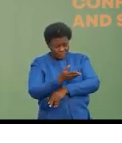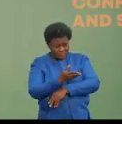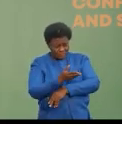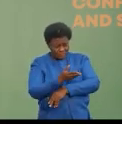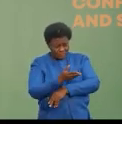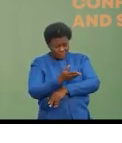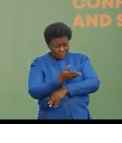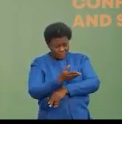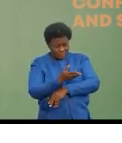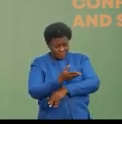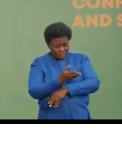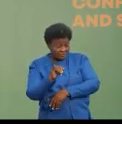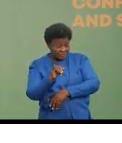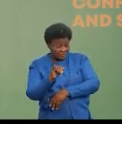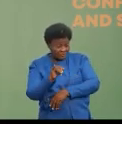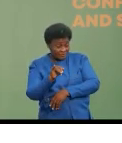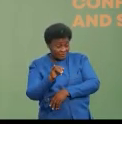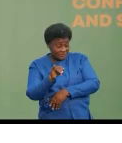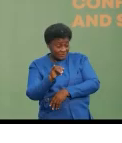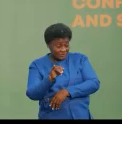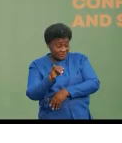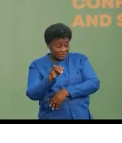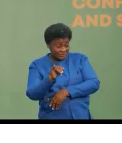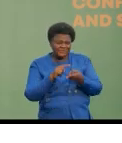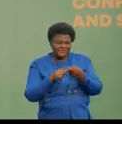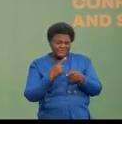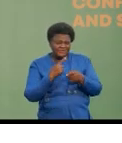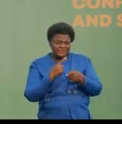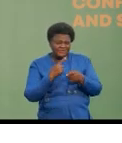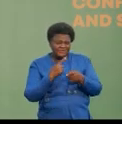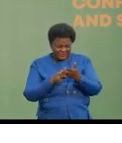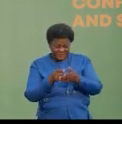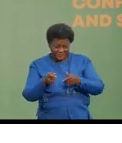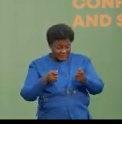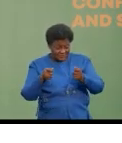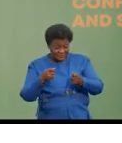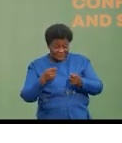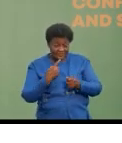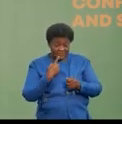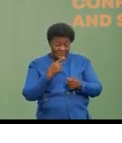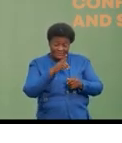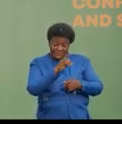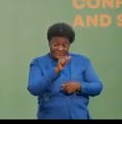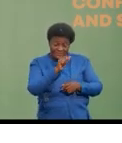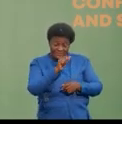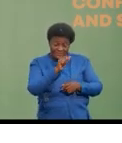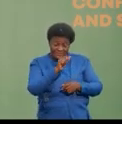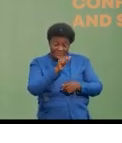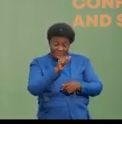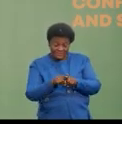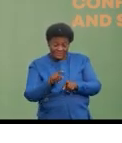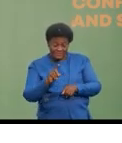STI responses are not as robust as they should be. The data is also not as robust as we have for